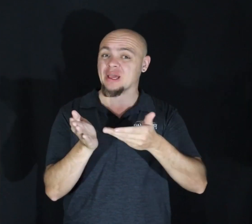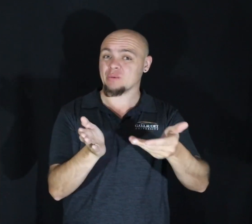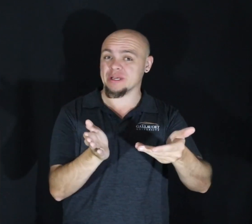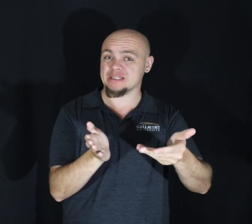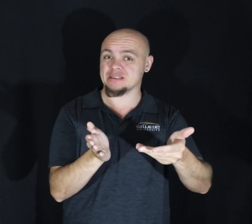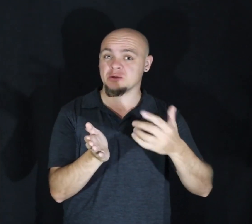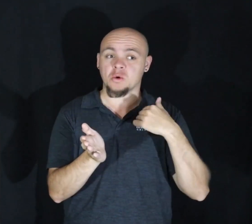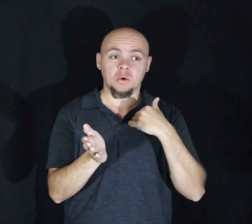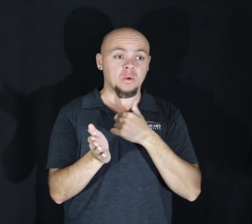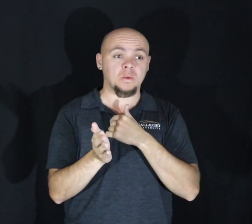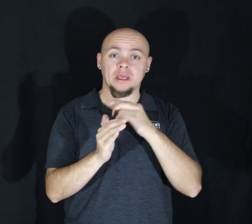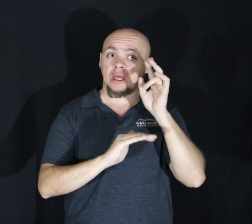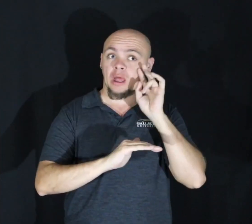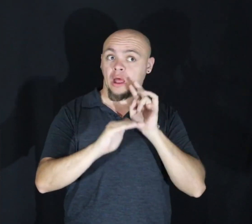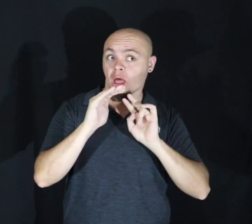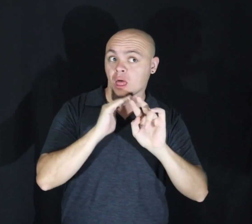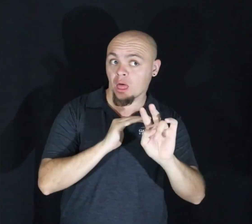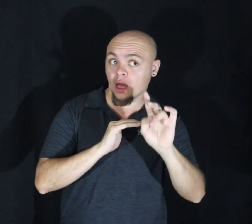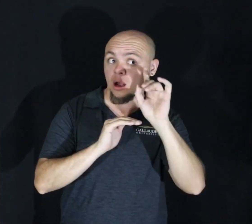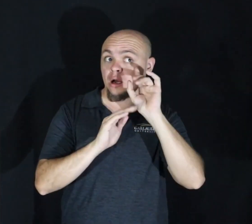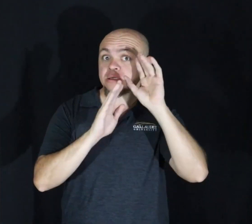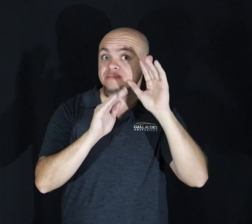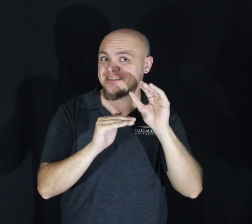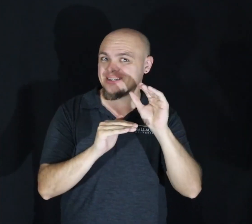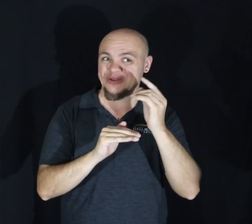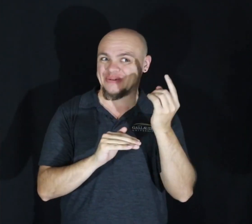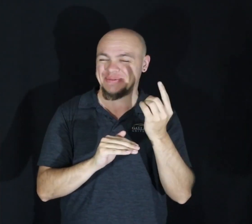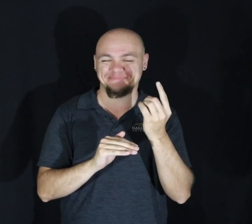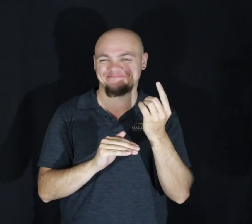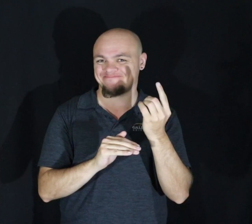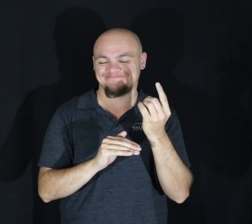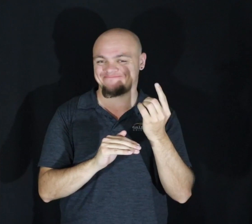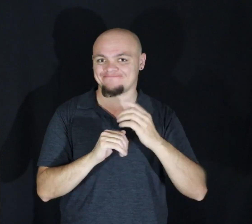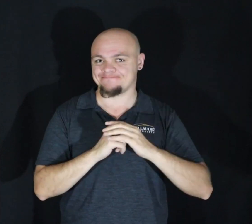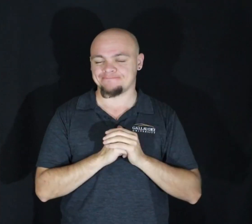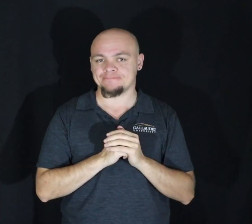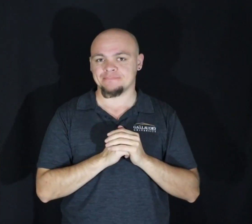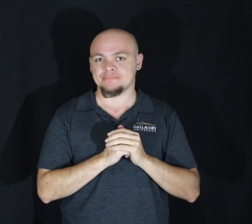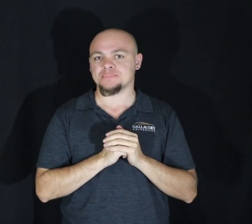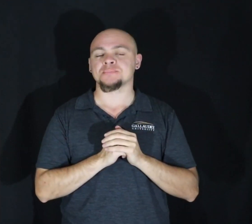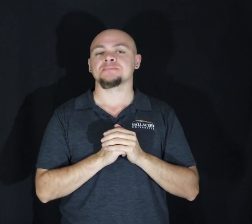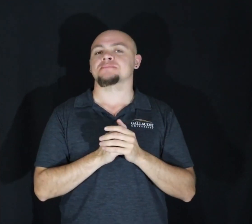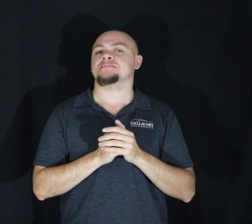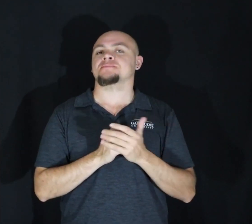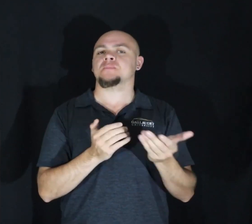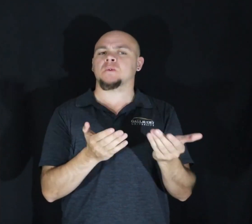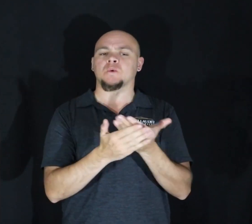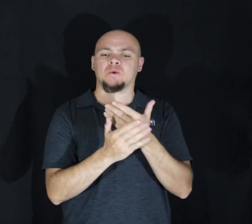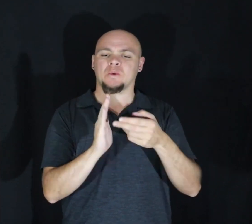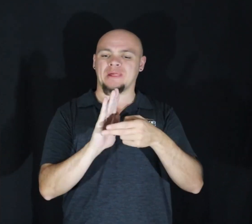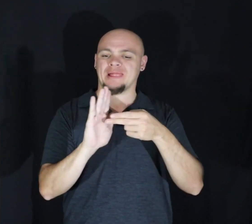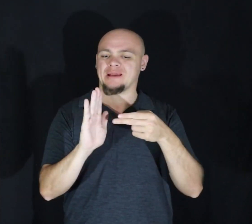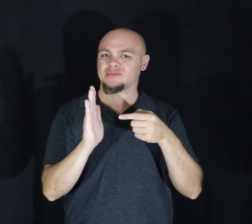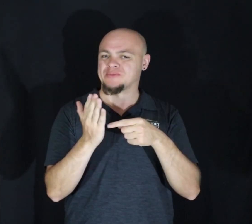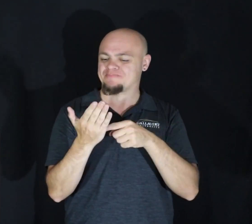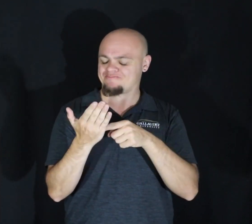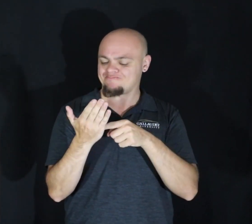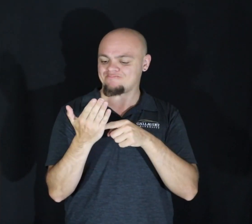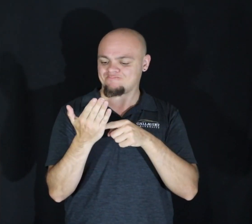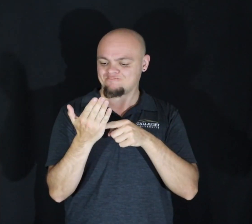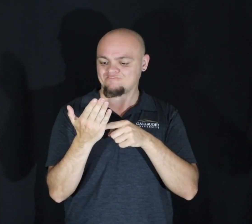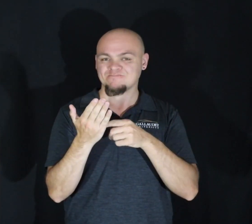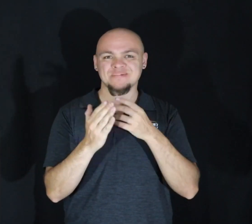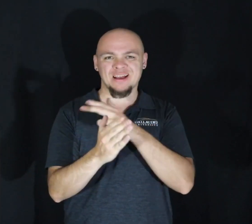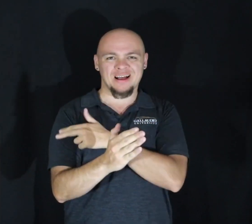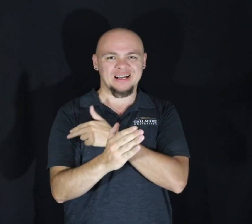don't always anticipate or expect. When I faced this new label now after leaving the